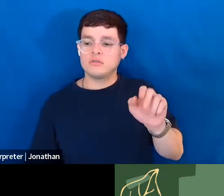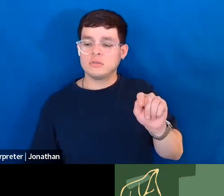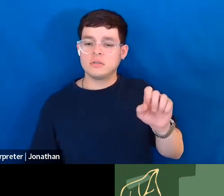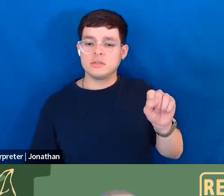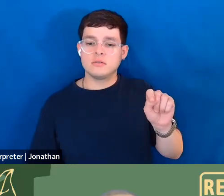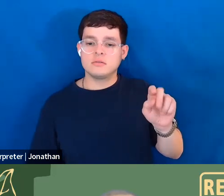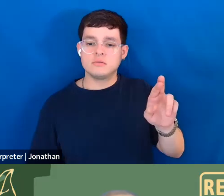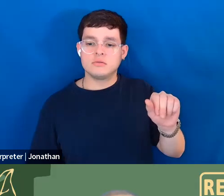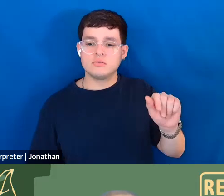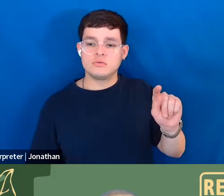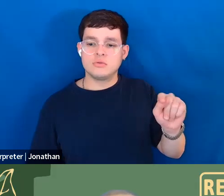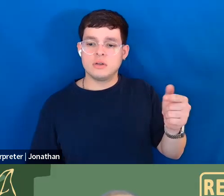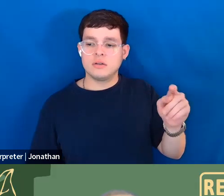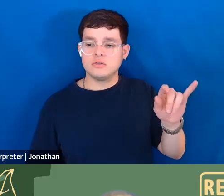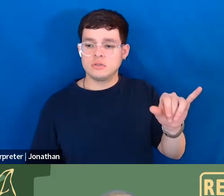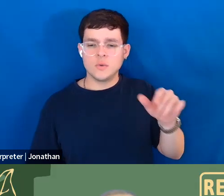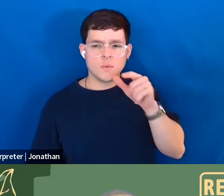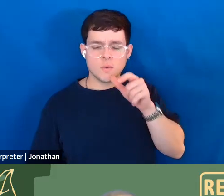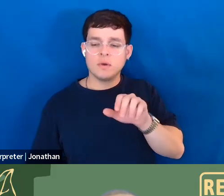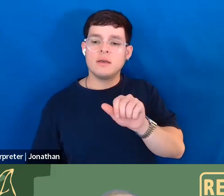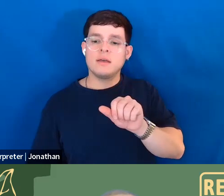Adrienne Marie Brown.